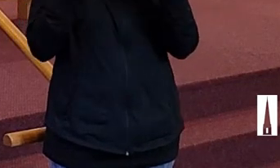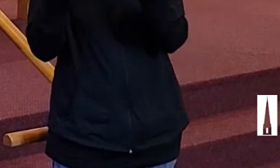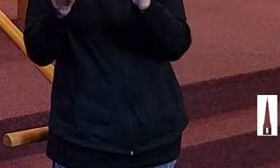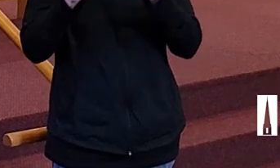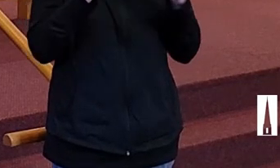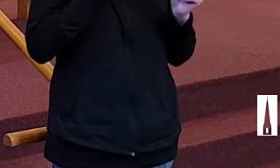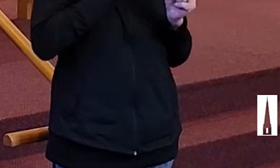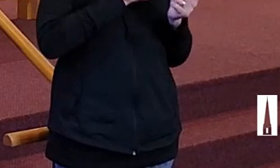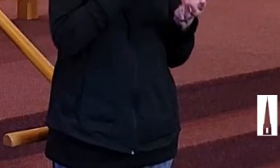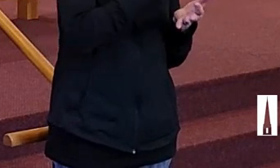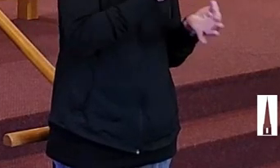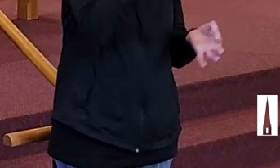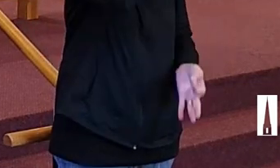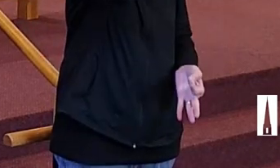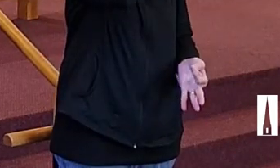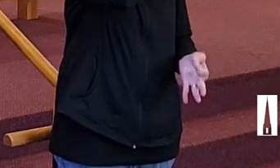and spiritual salvation.